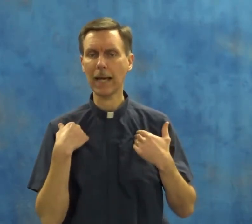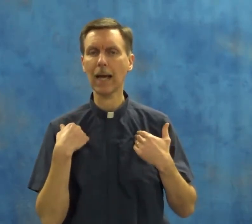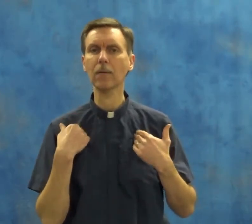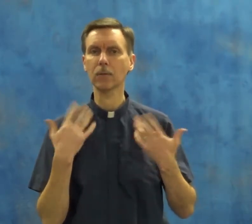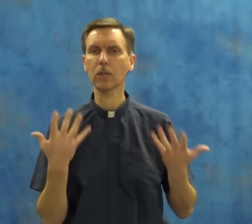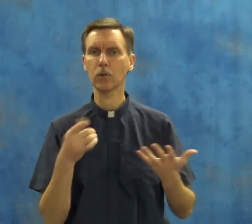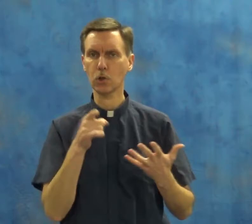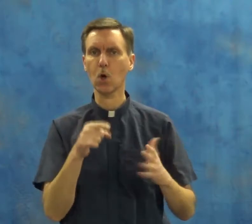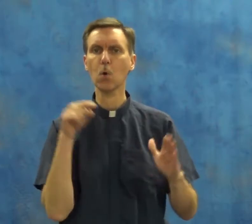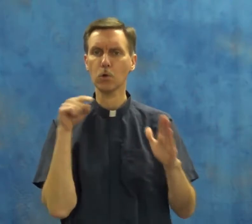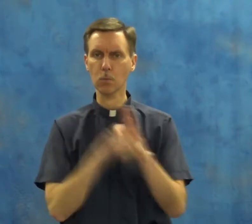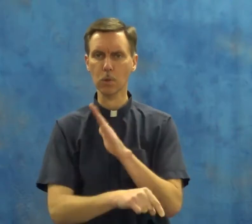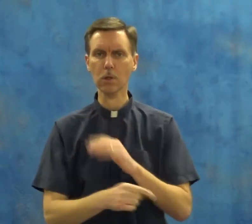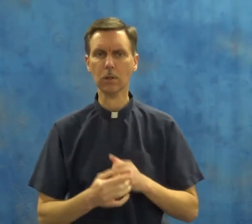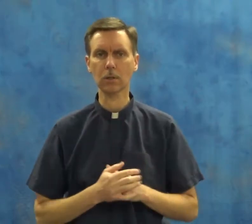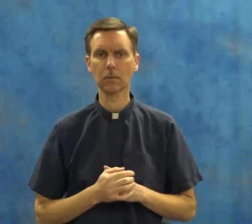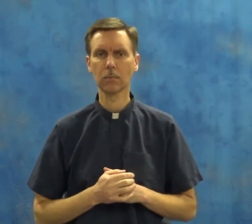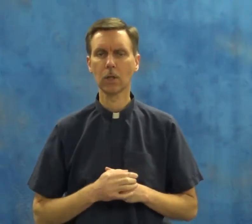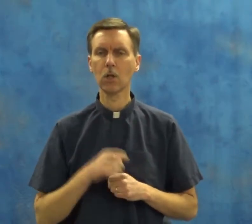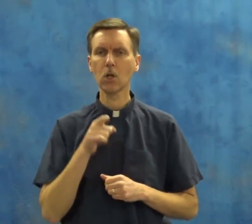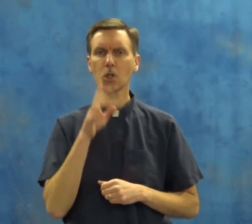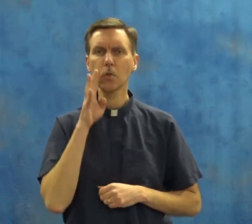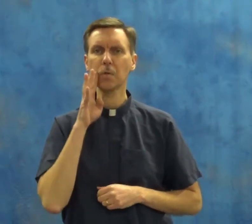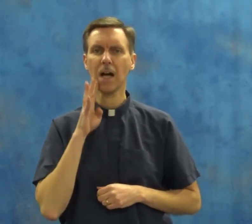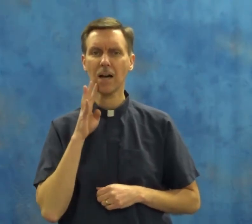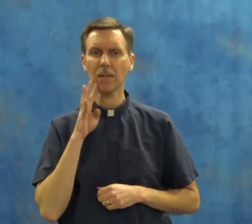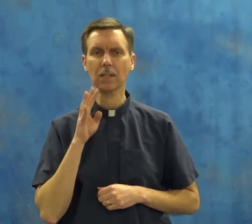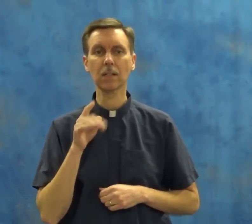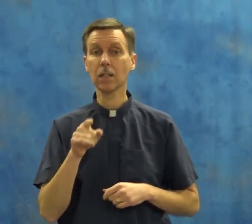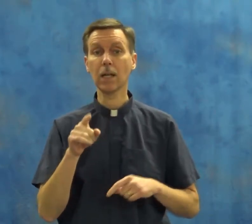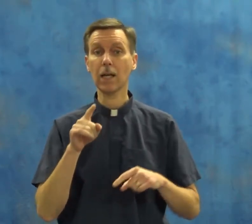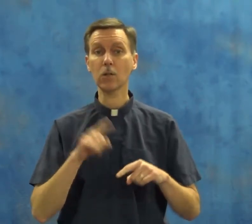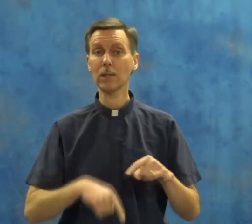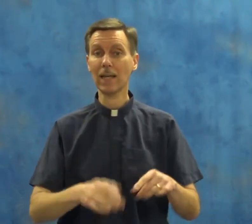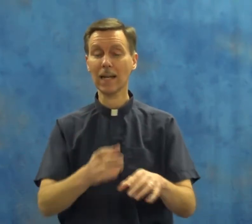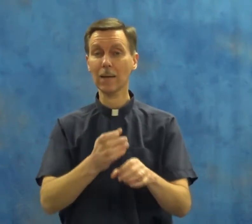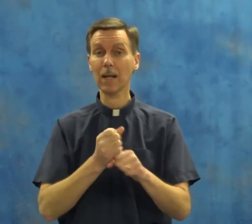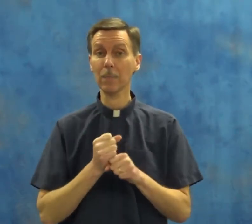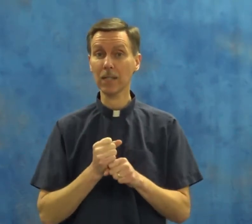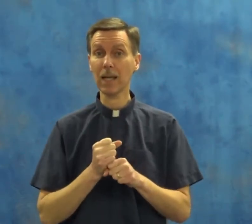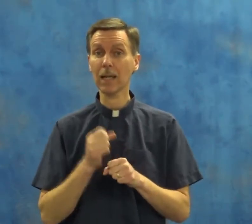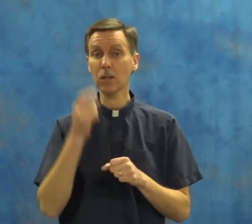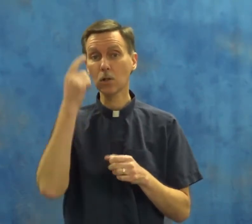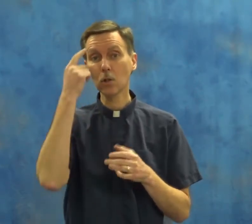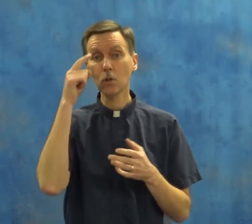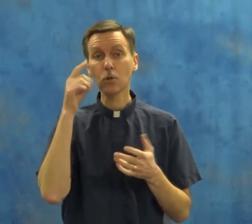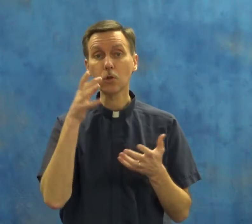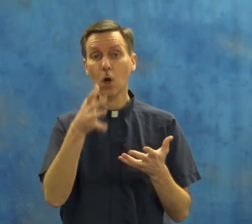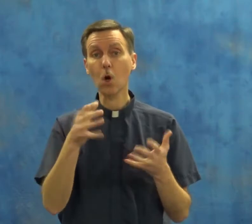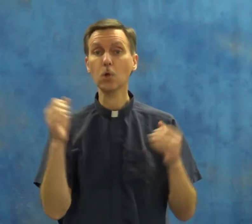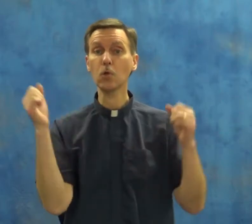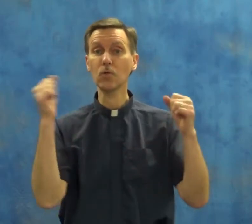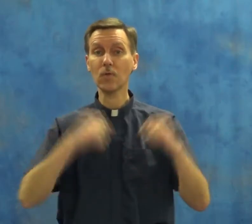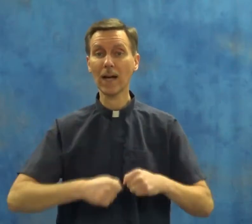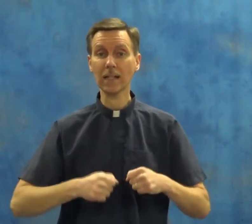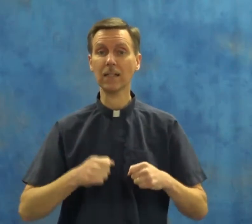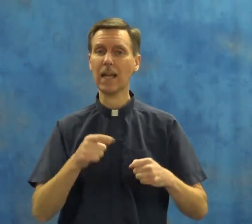have, and so you murder. You covet, and you cannot obtain, so you fight and